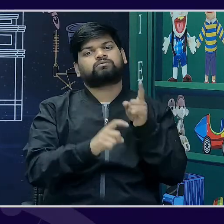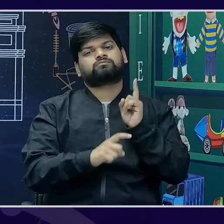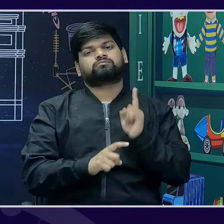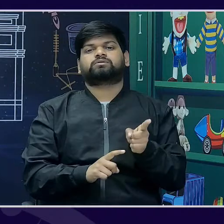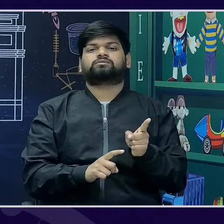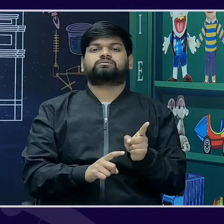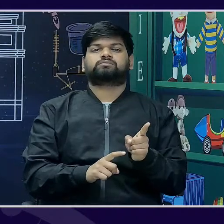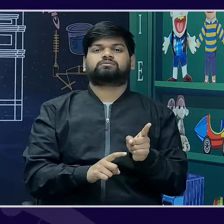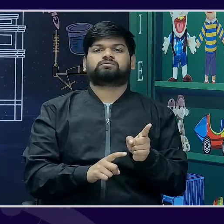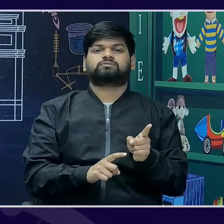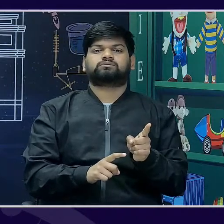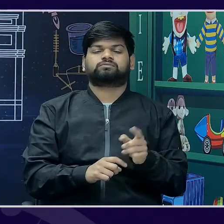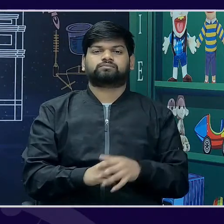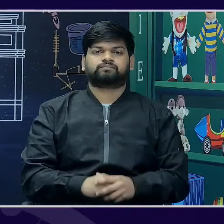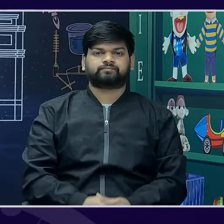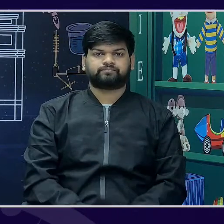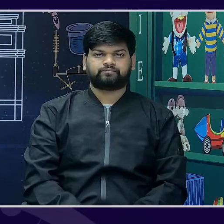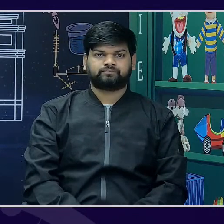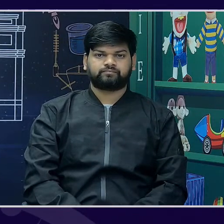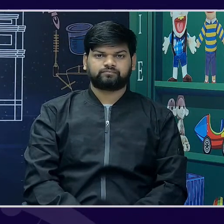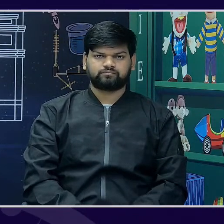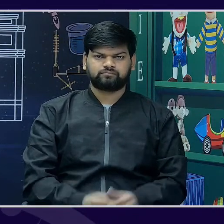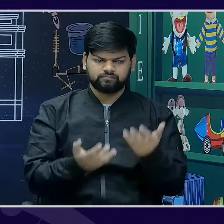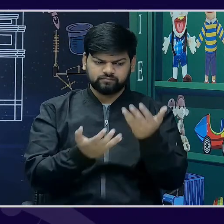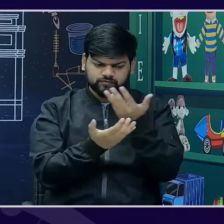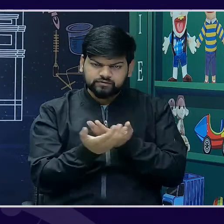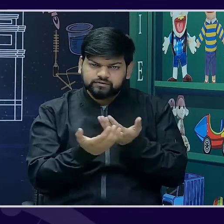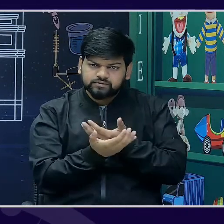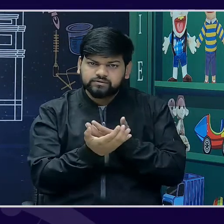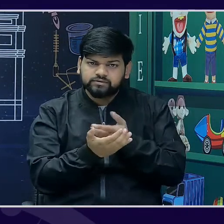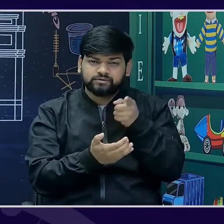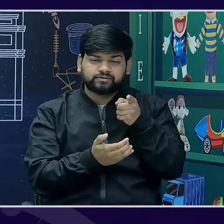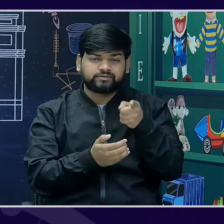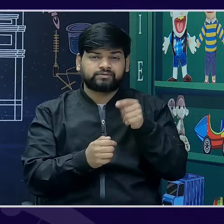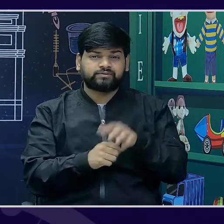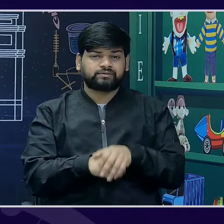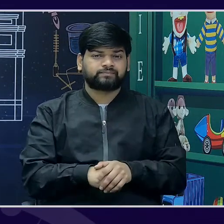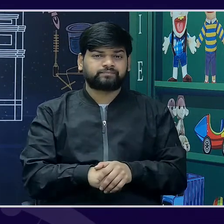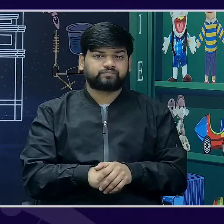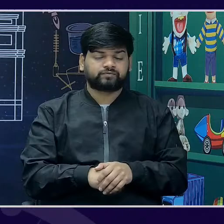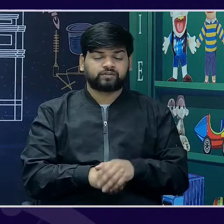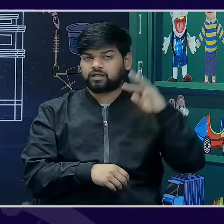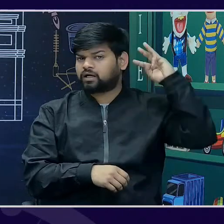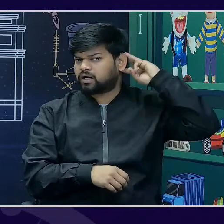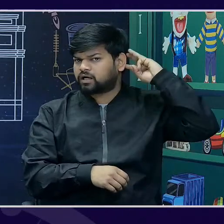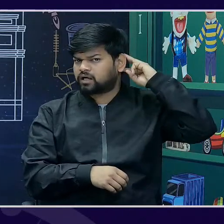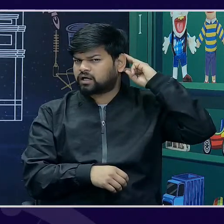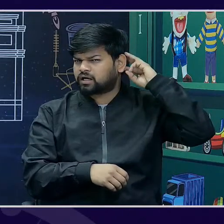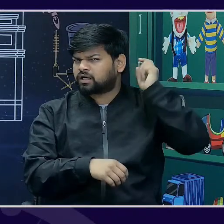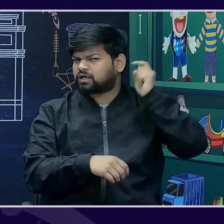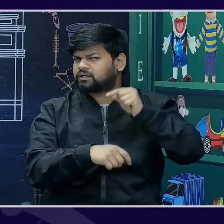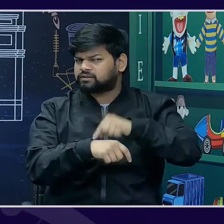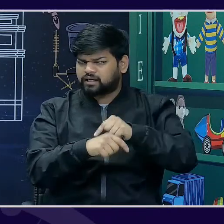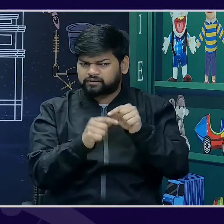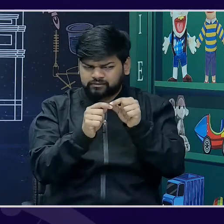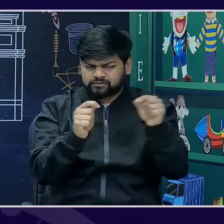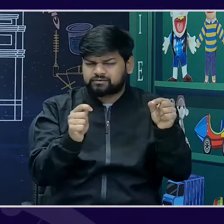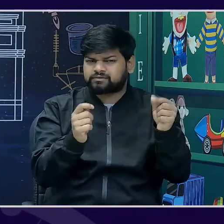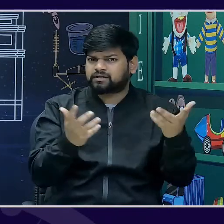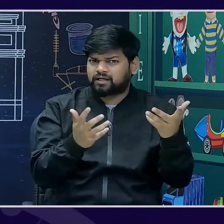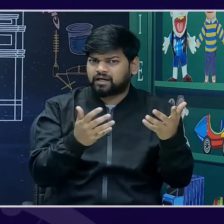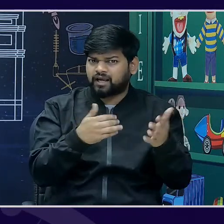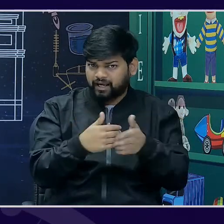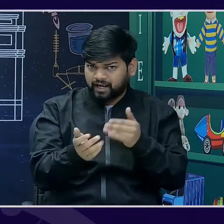So, sir, discussing at length about cochlear implant surgeries, Are there any standard protocols? If yes,